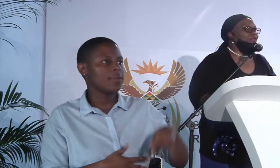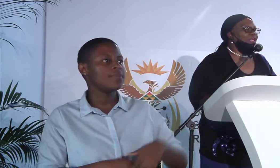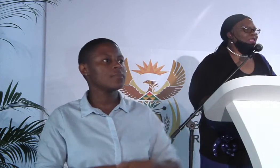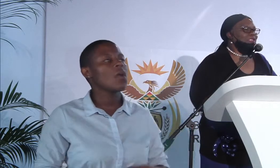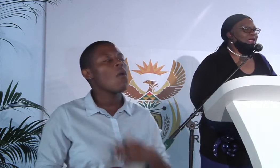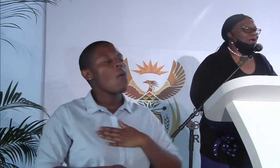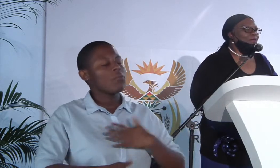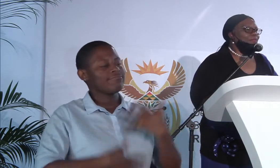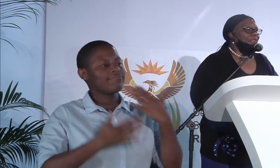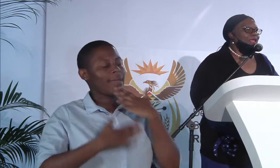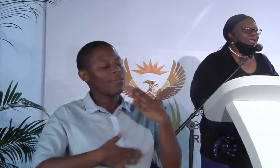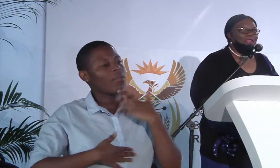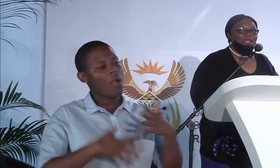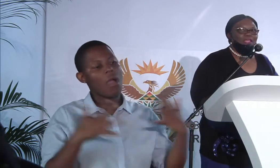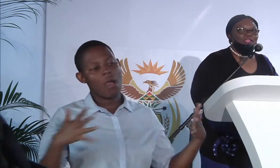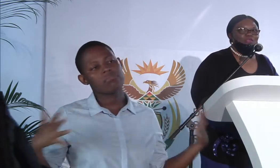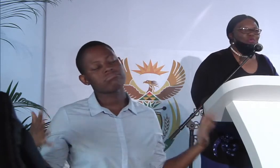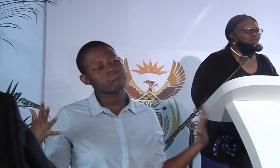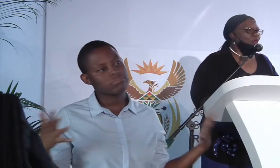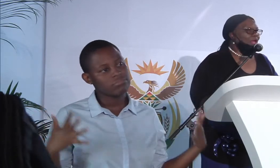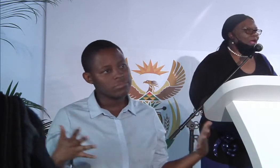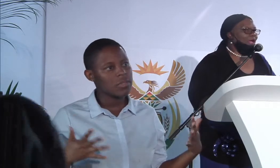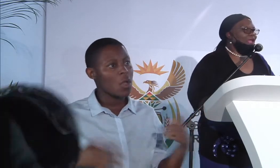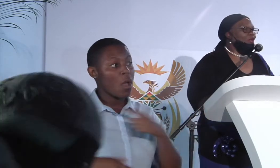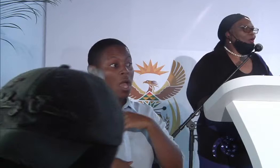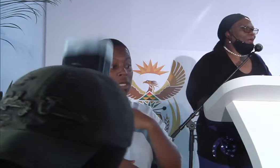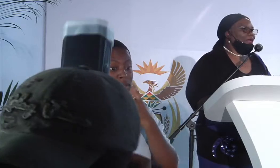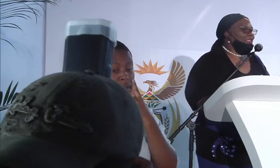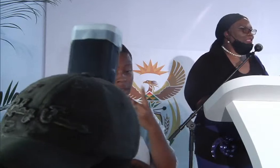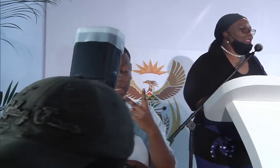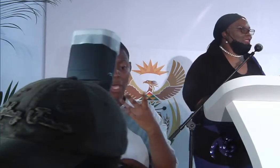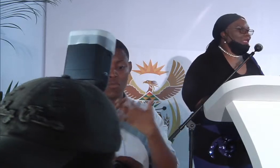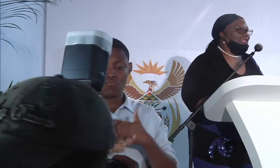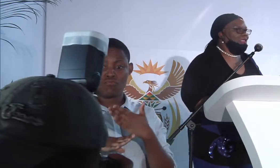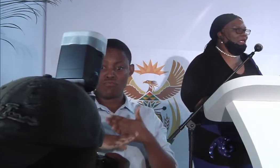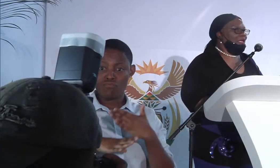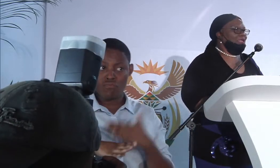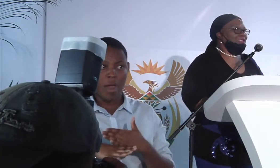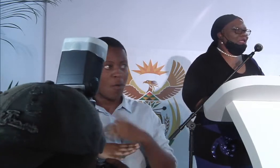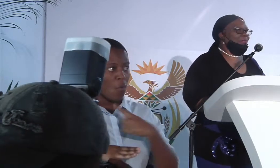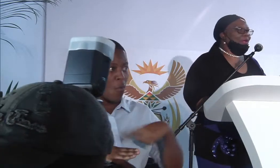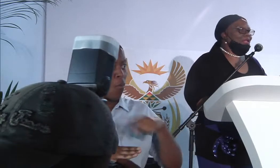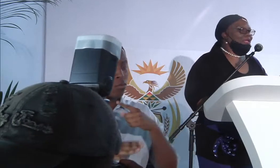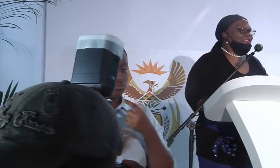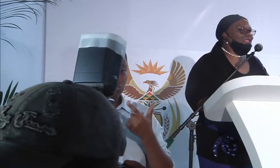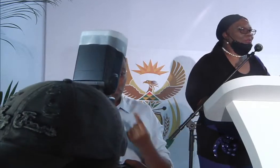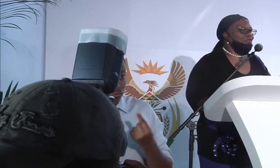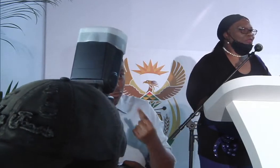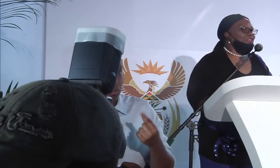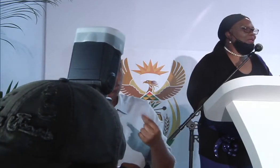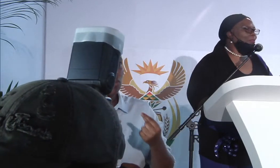grateful that there is good work and cooperation that is